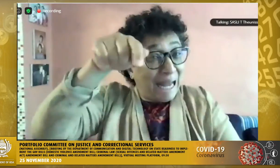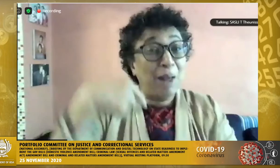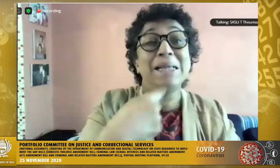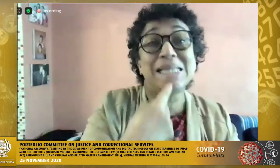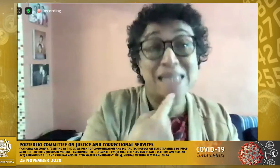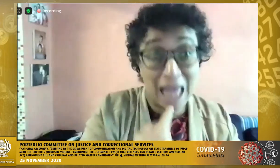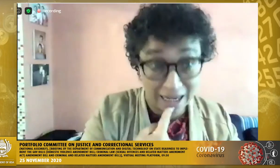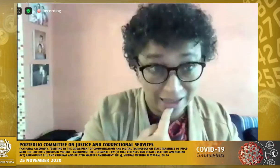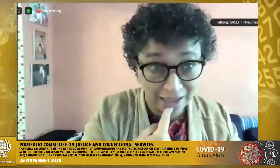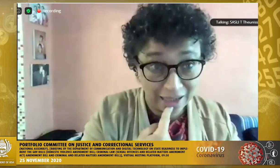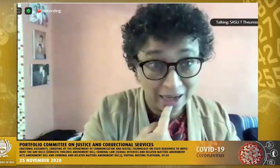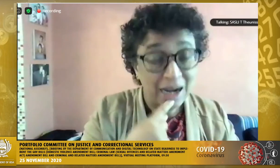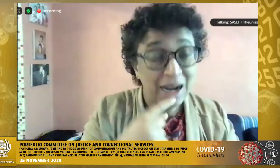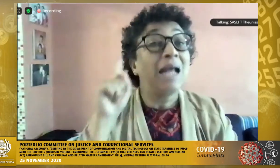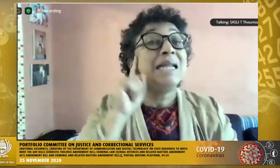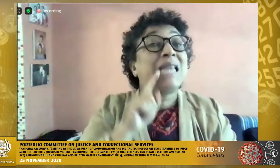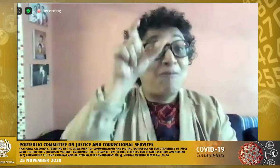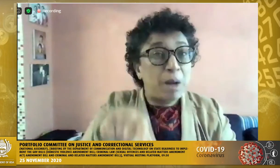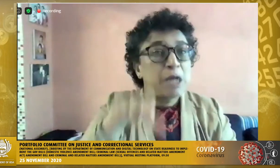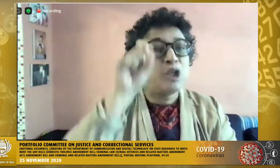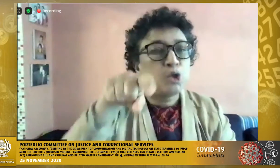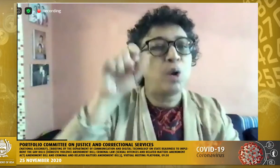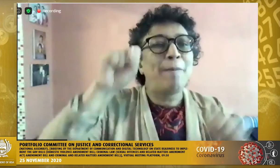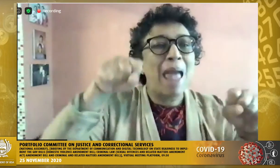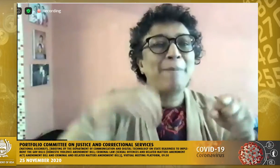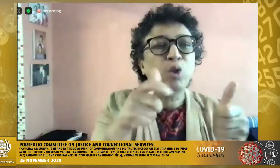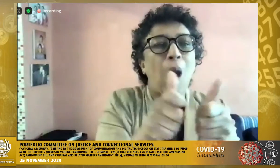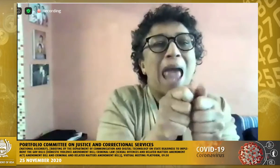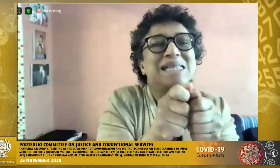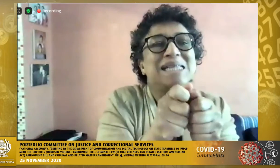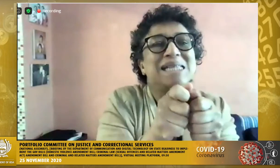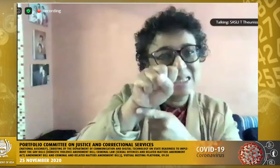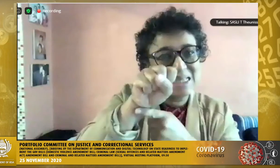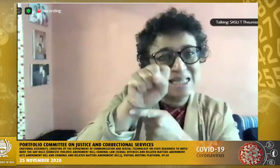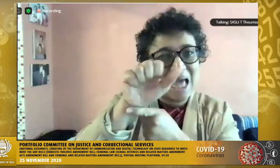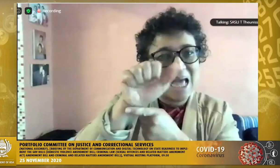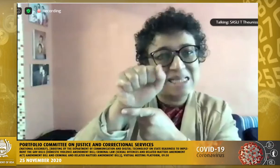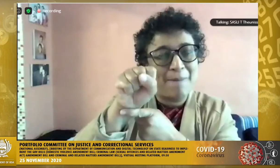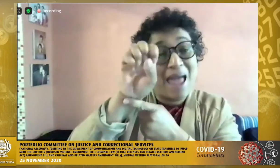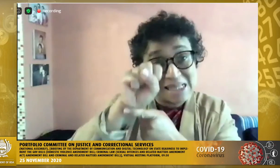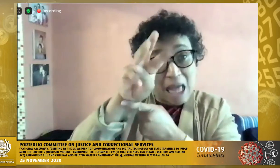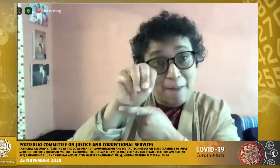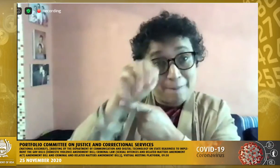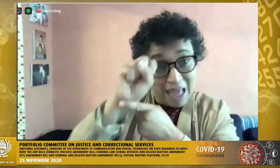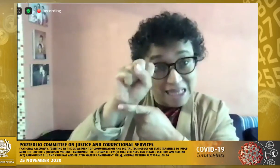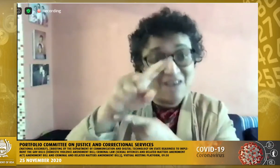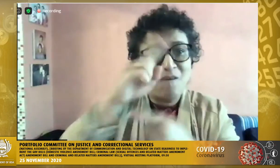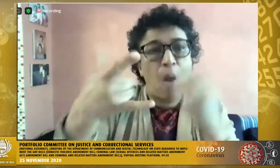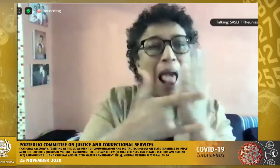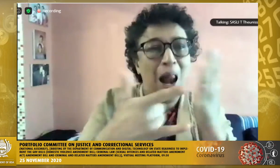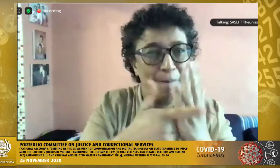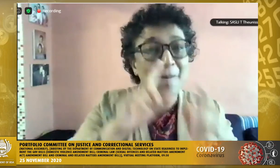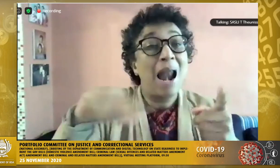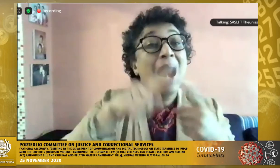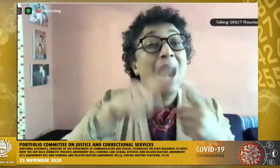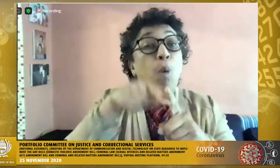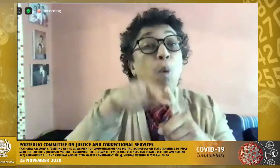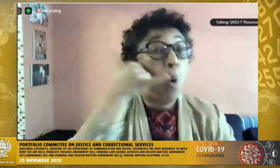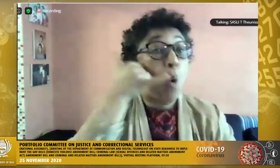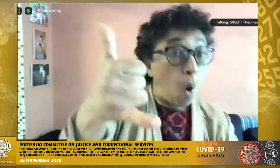since 1999, I was in the communications committee, and right at the beginning, I said, a deaf person should be able to send